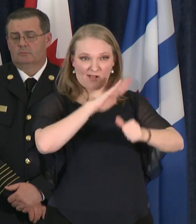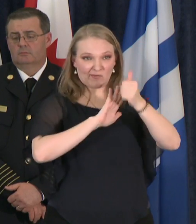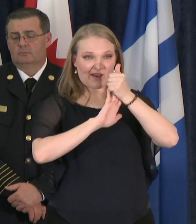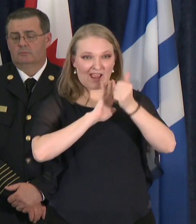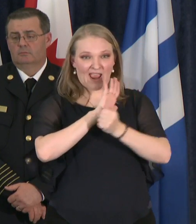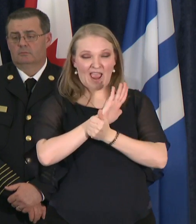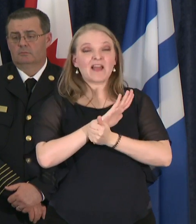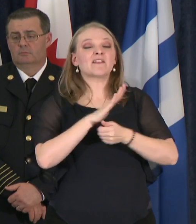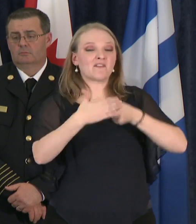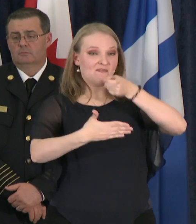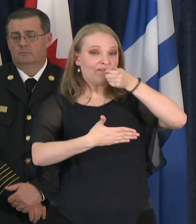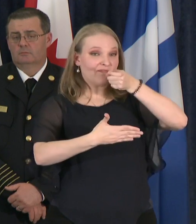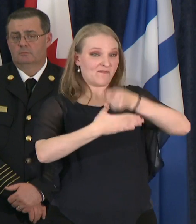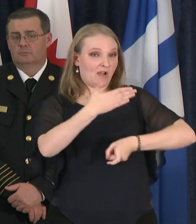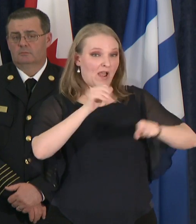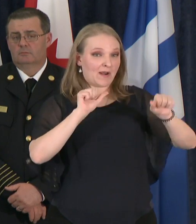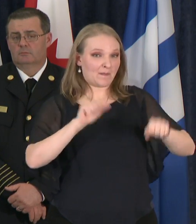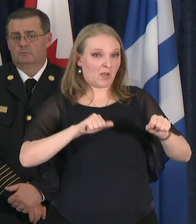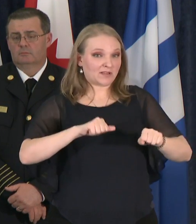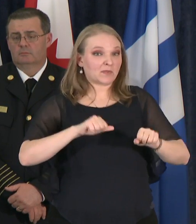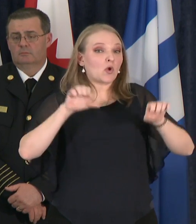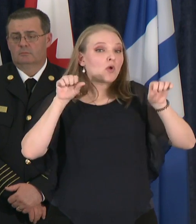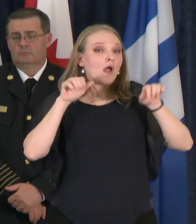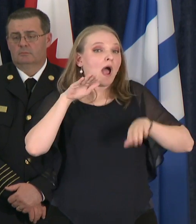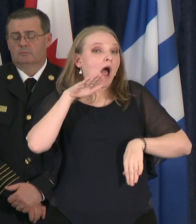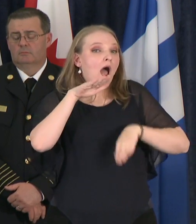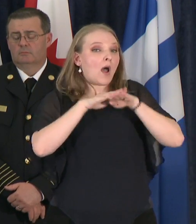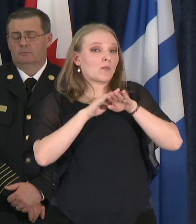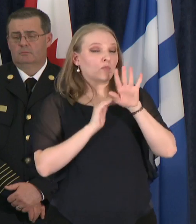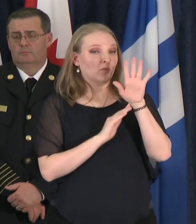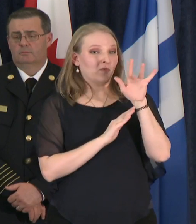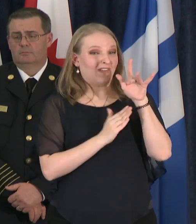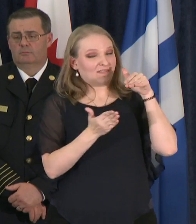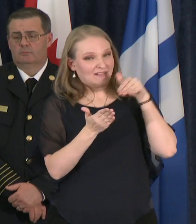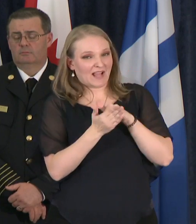be as high as $25,000 per day.